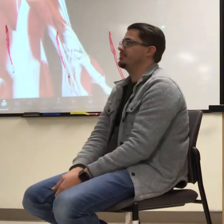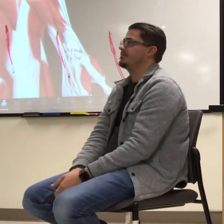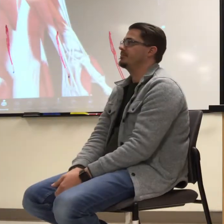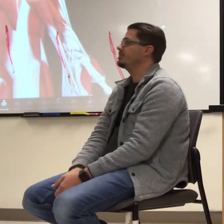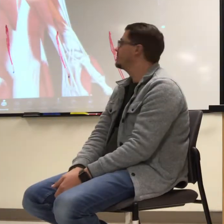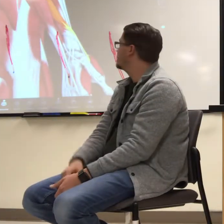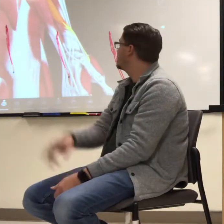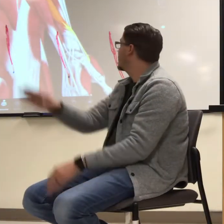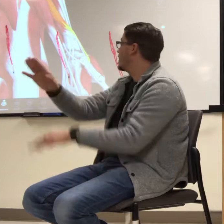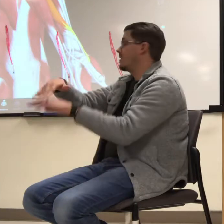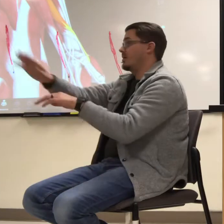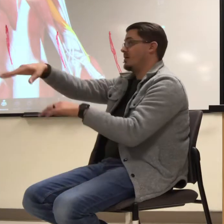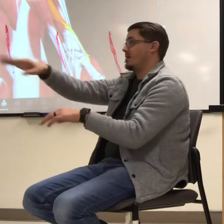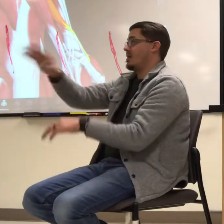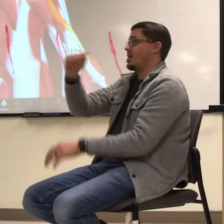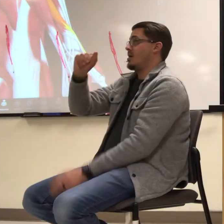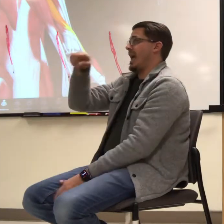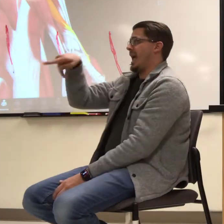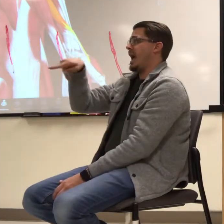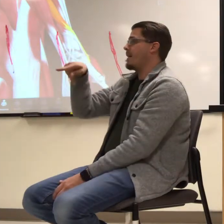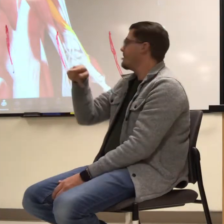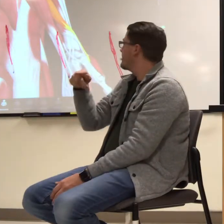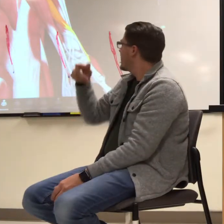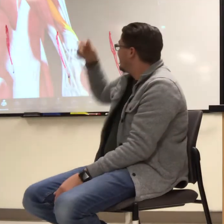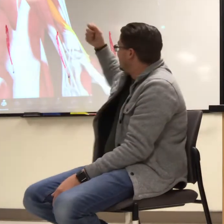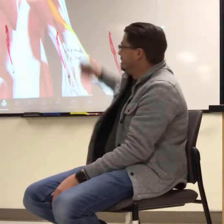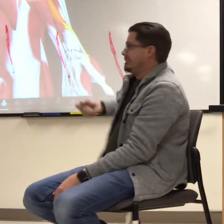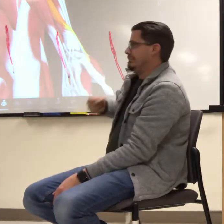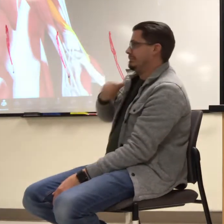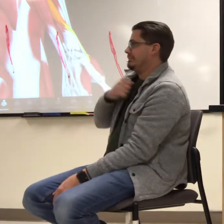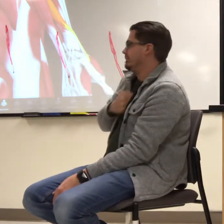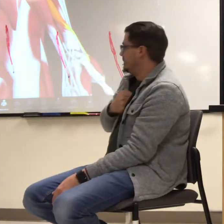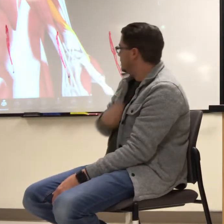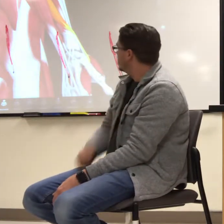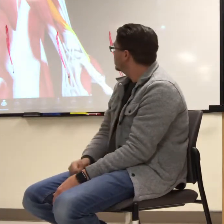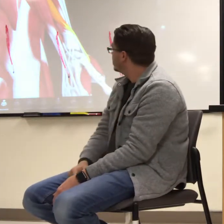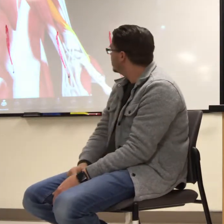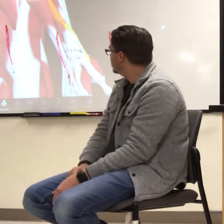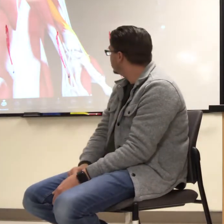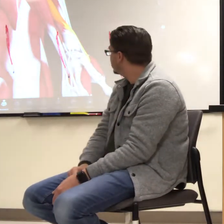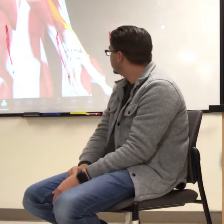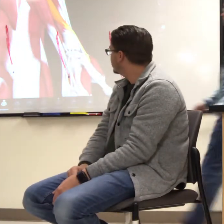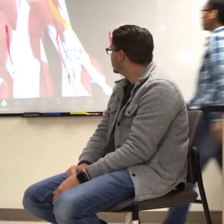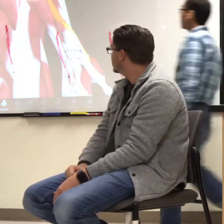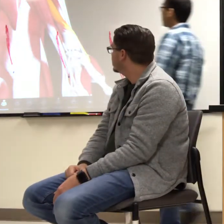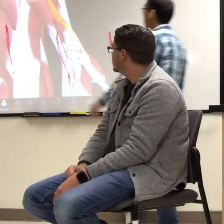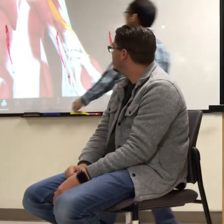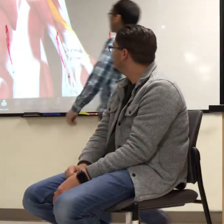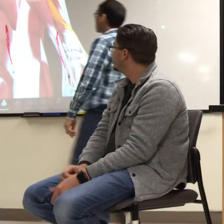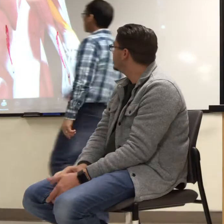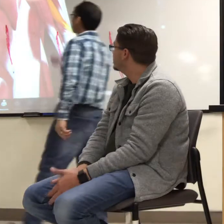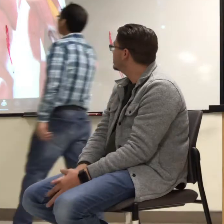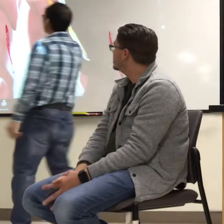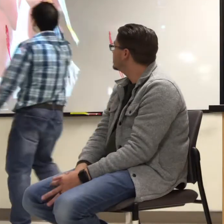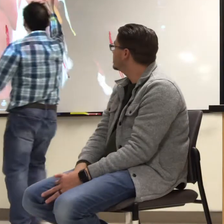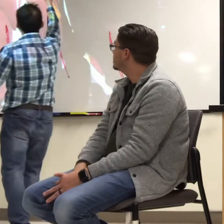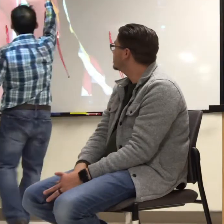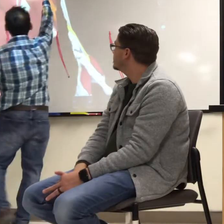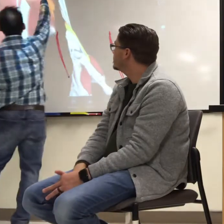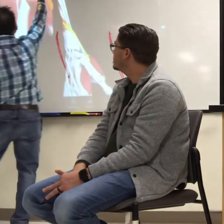On the app, I'm going to pull the shade down. Pull the screen down here.